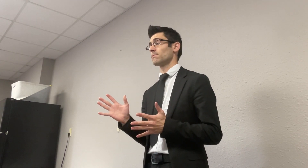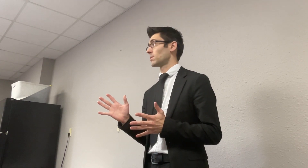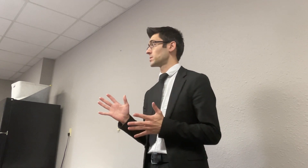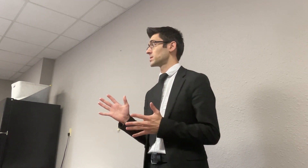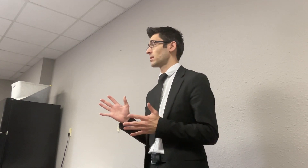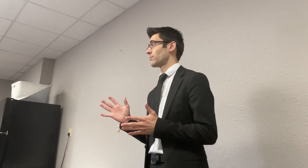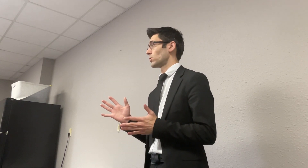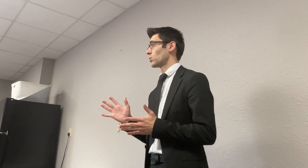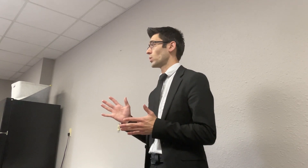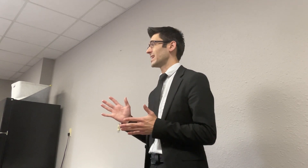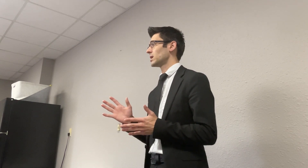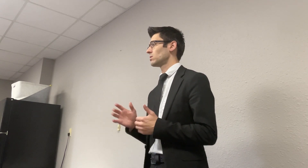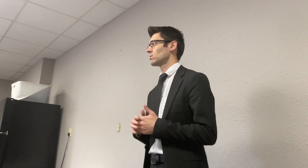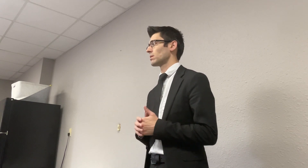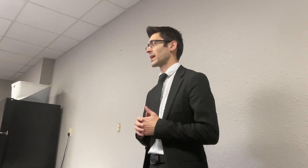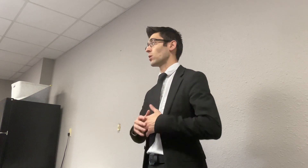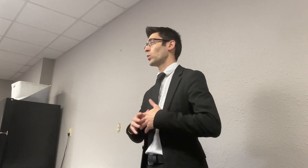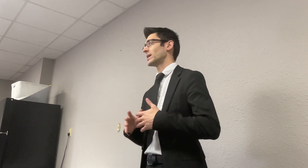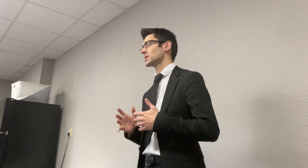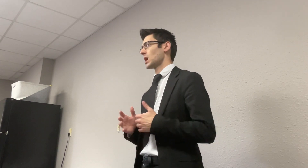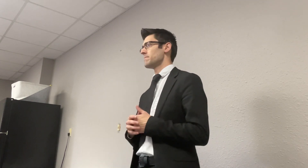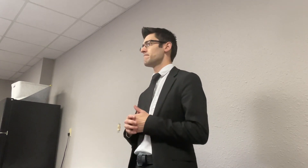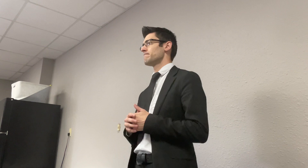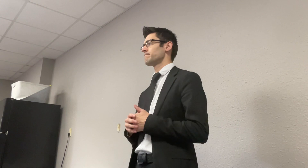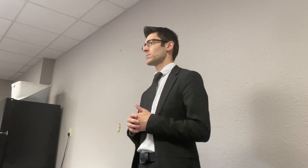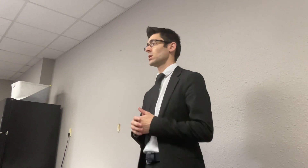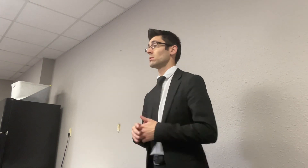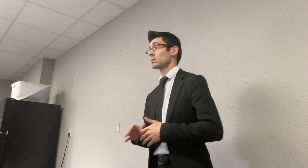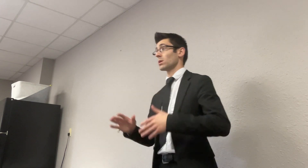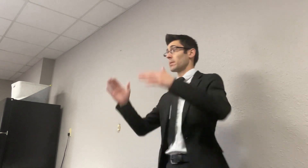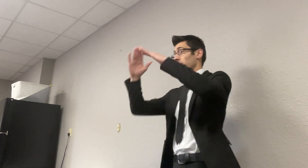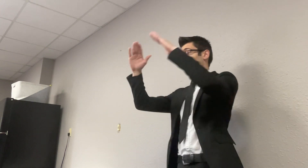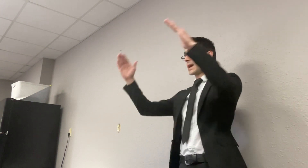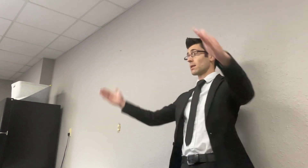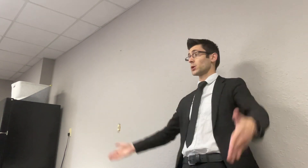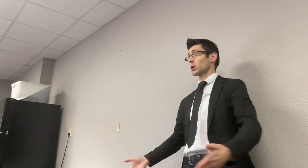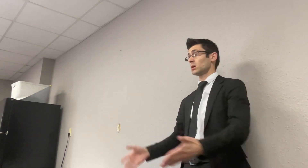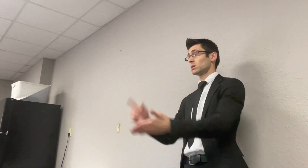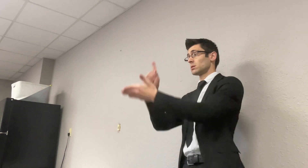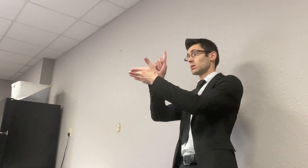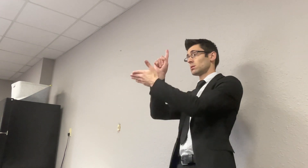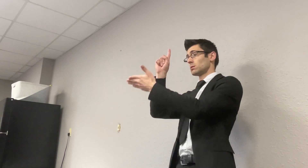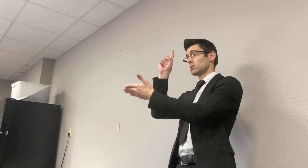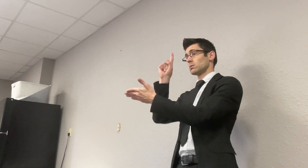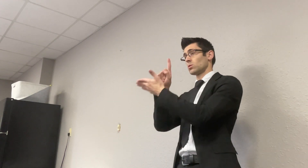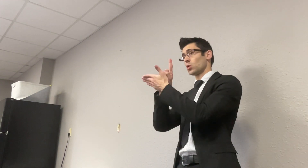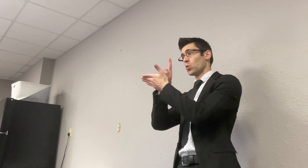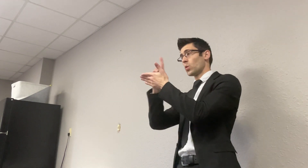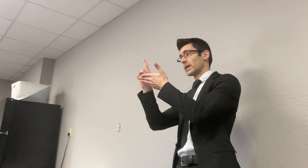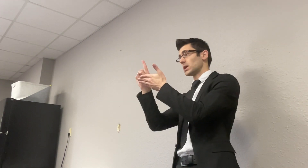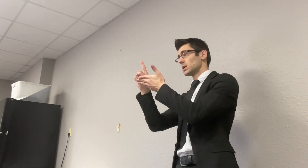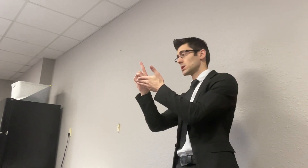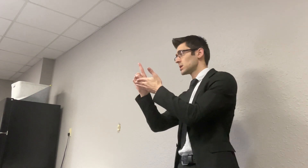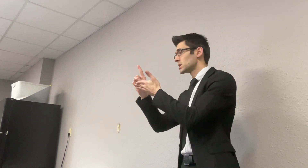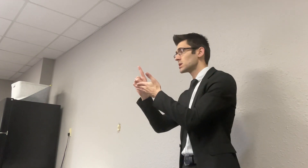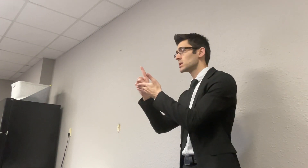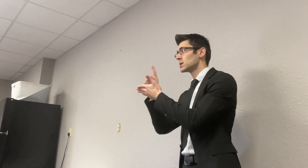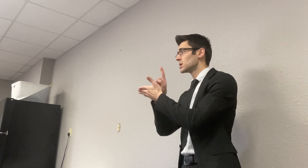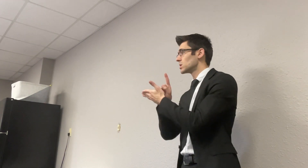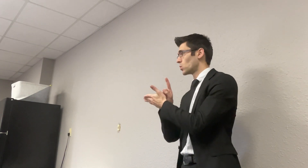Remember the sign for week, like a week's time. Okay, remember that calendar? Mm-hmm. Week.